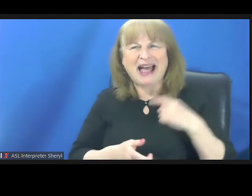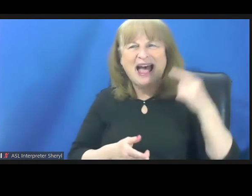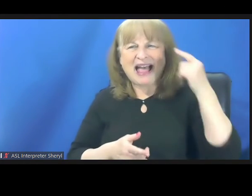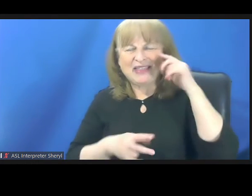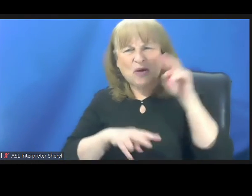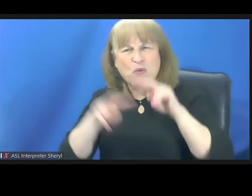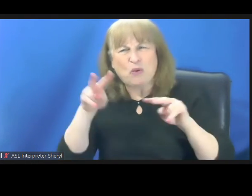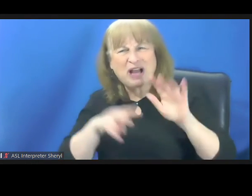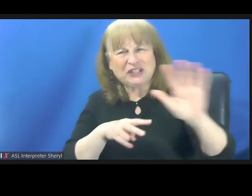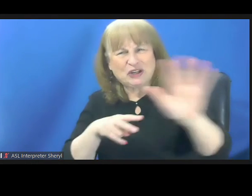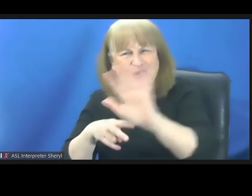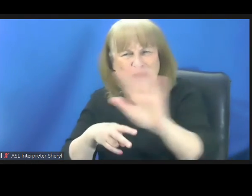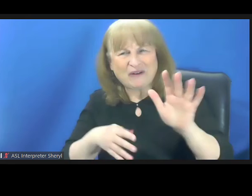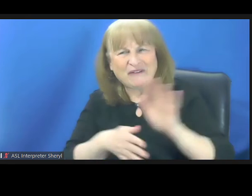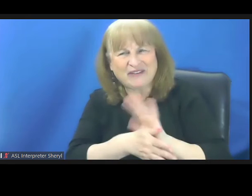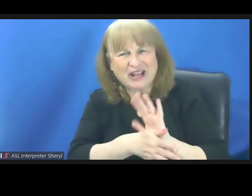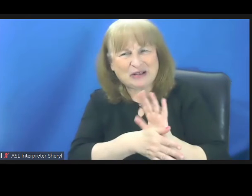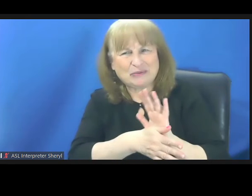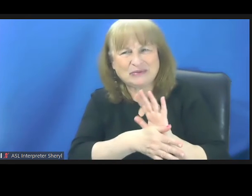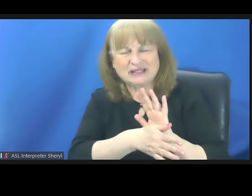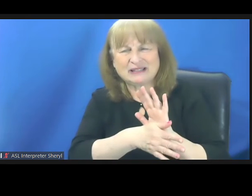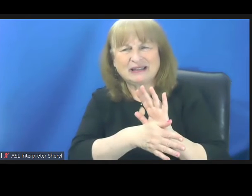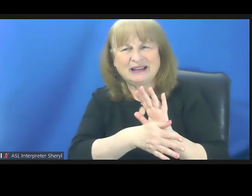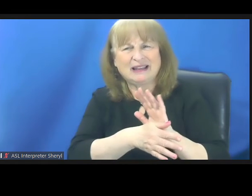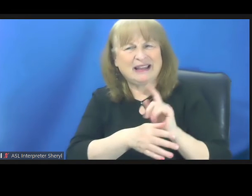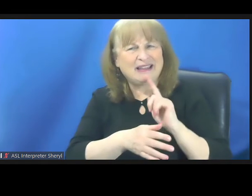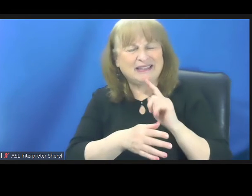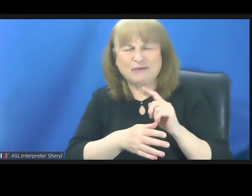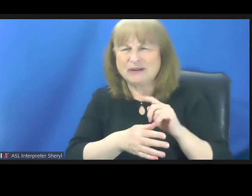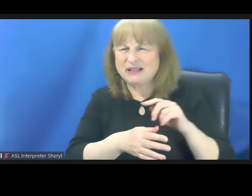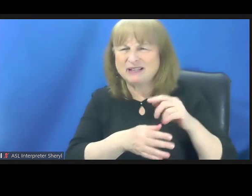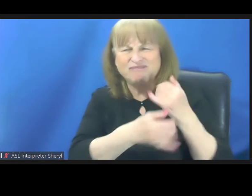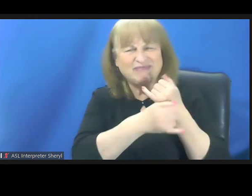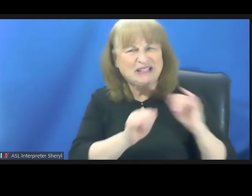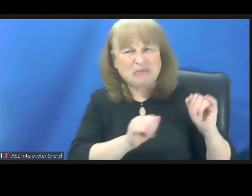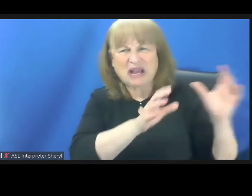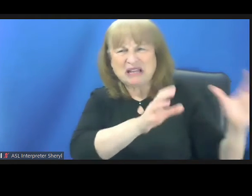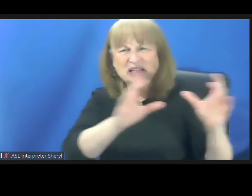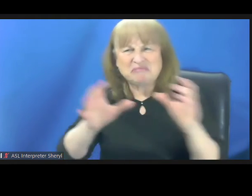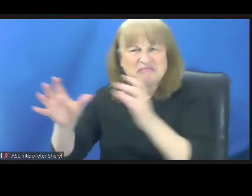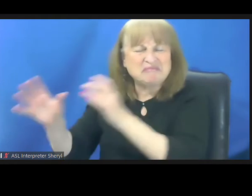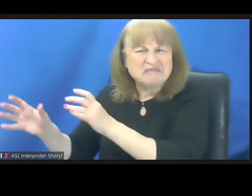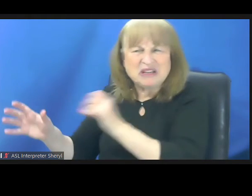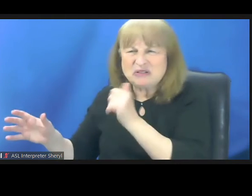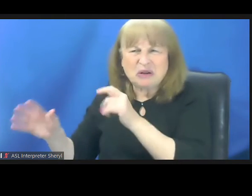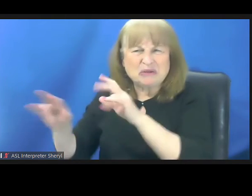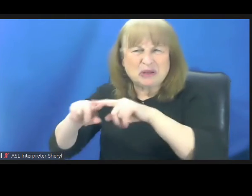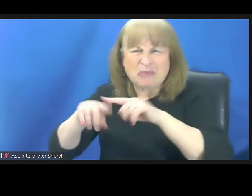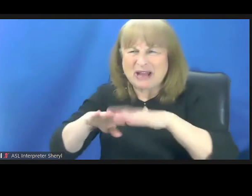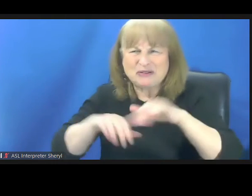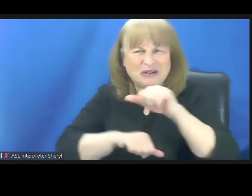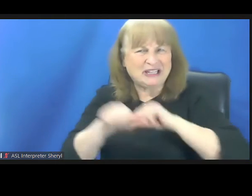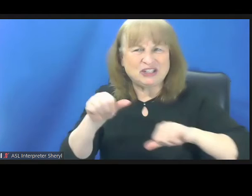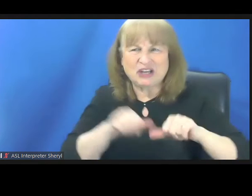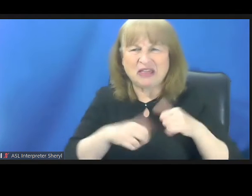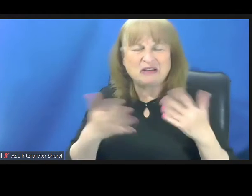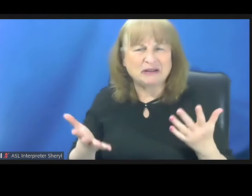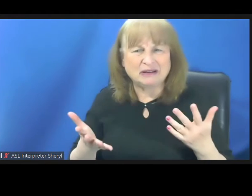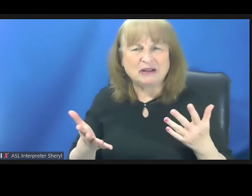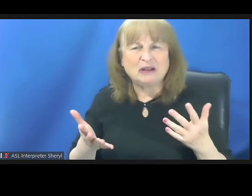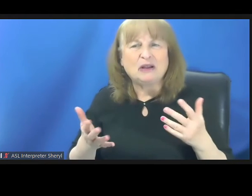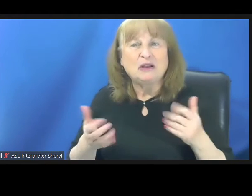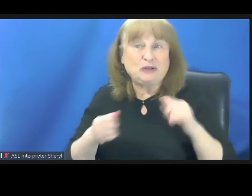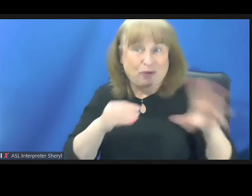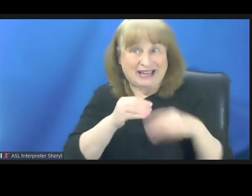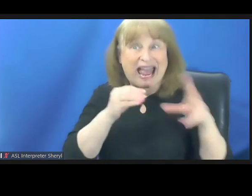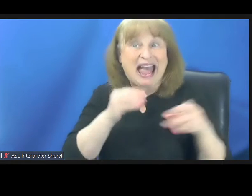your films, they all stand on their own without that. Mm-hmm. But there is something, of course, that, I mean, you can add a